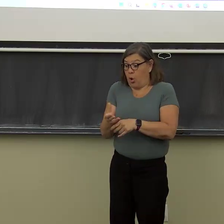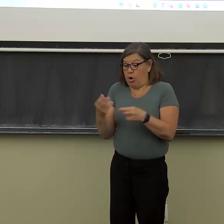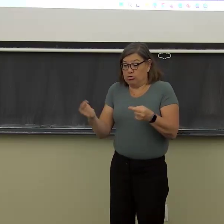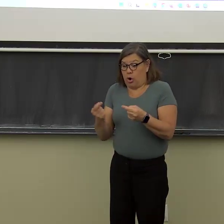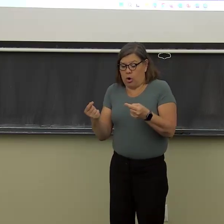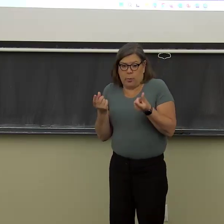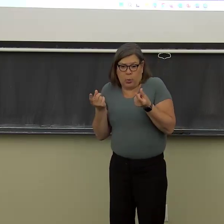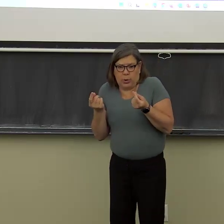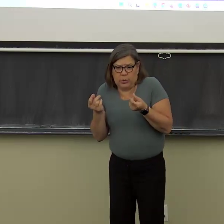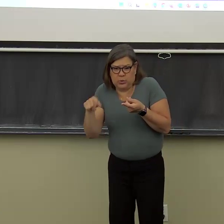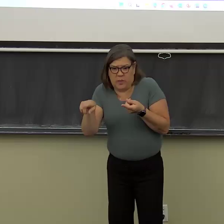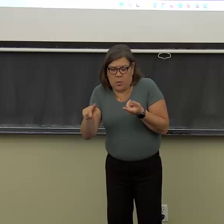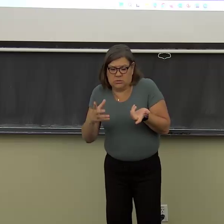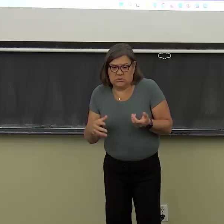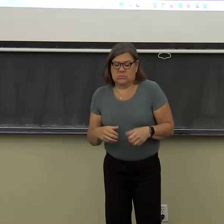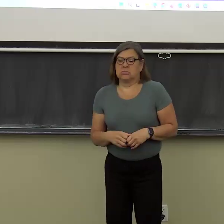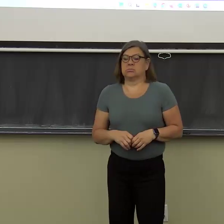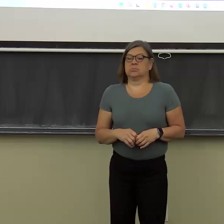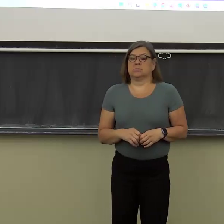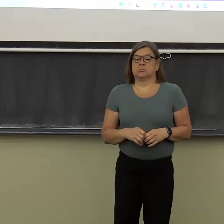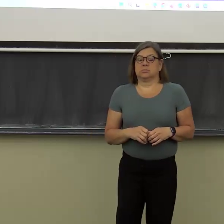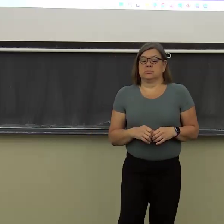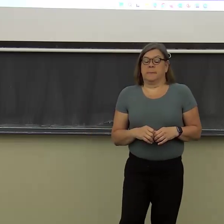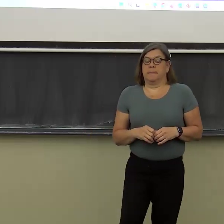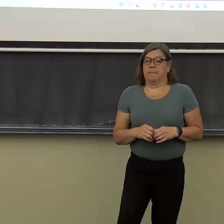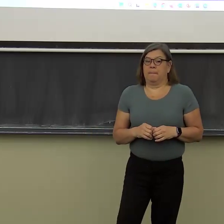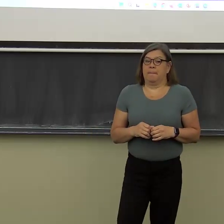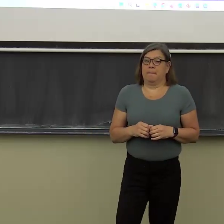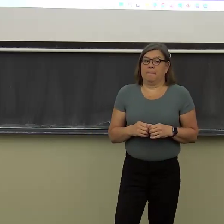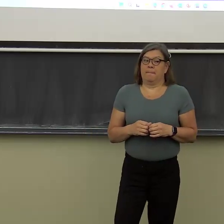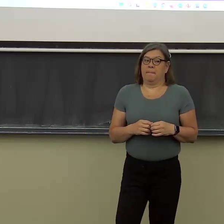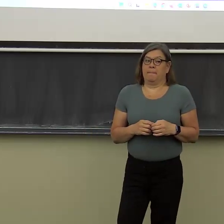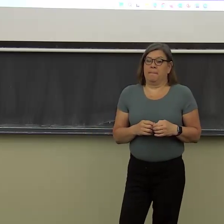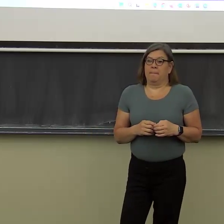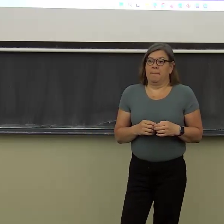forth? But to your point, or to the earlier points,